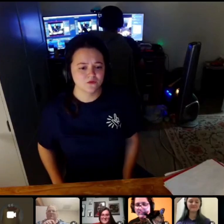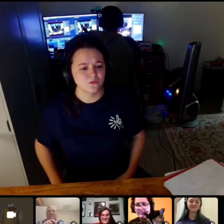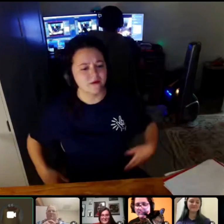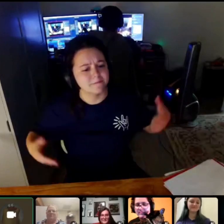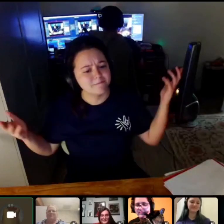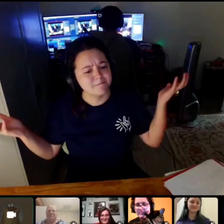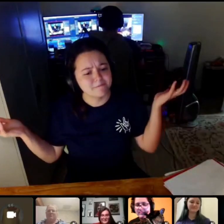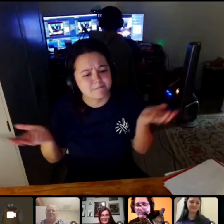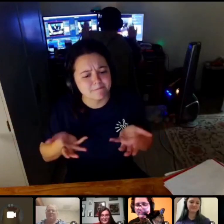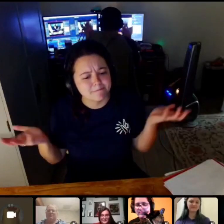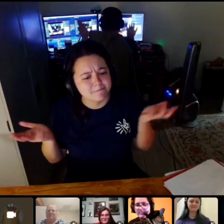What?